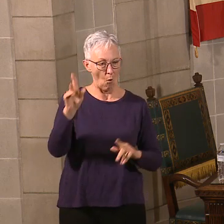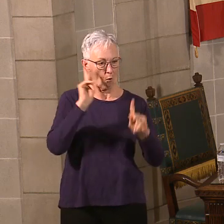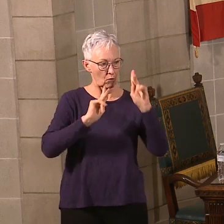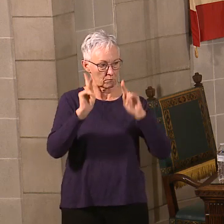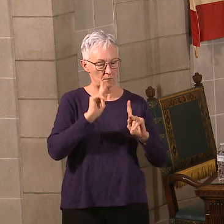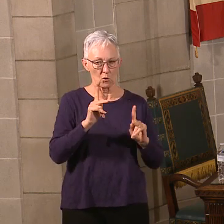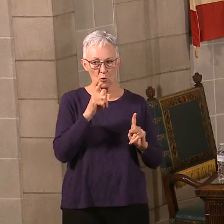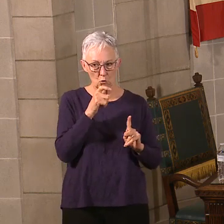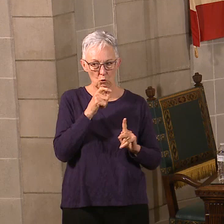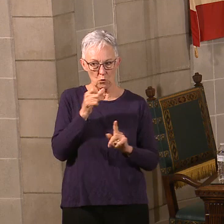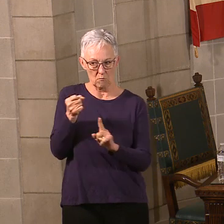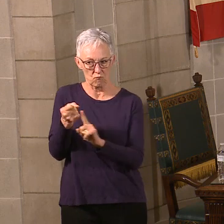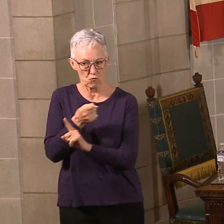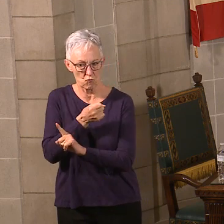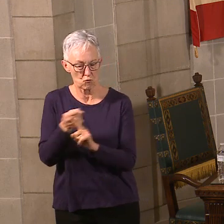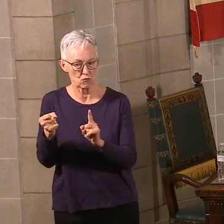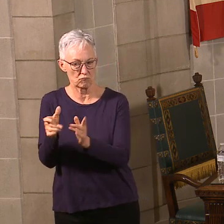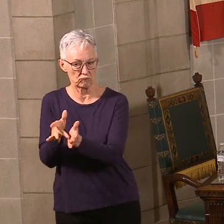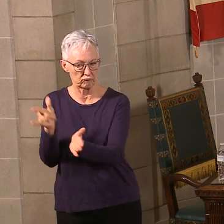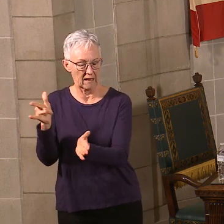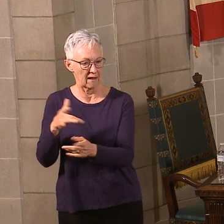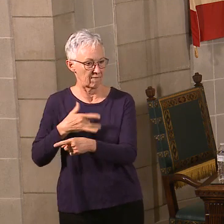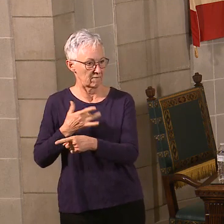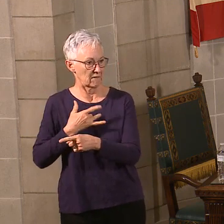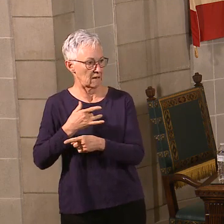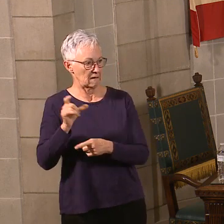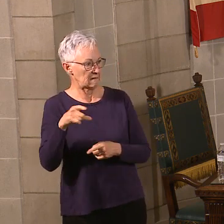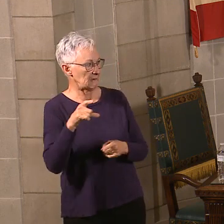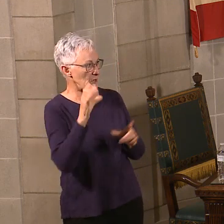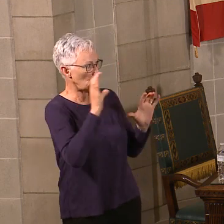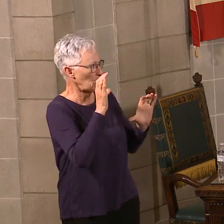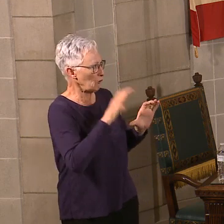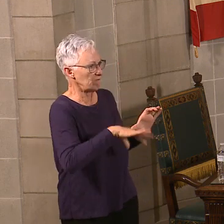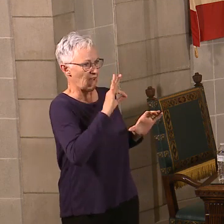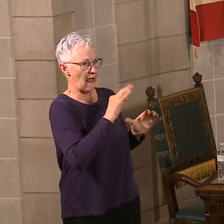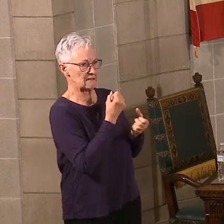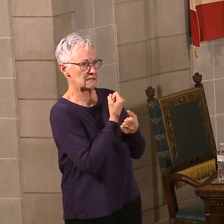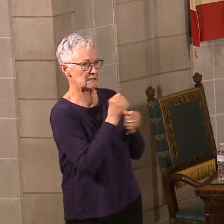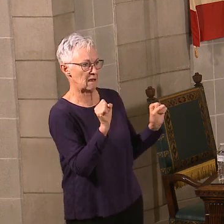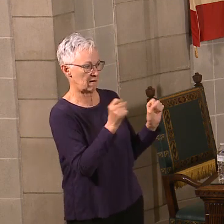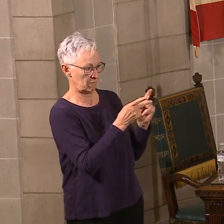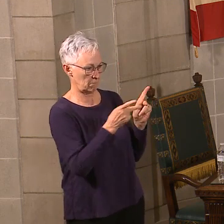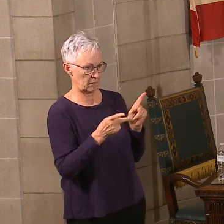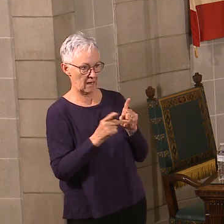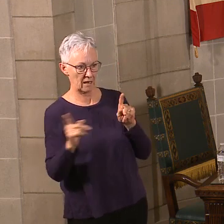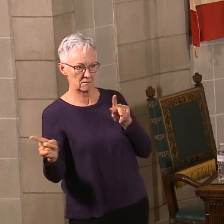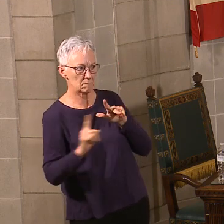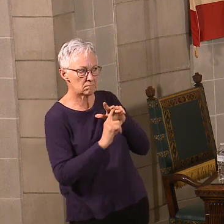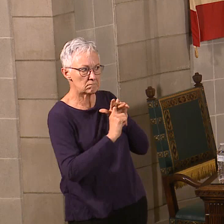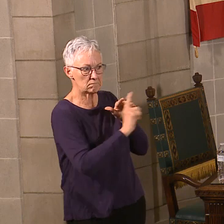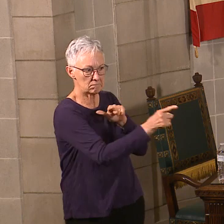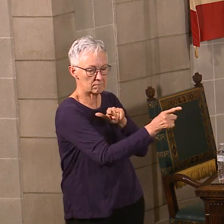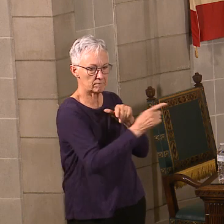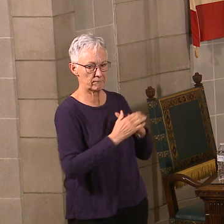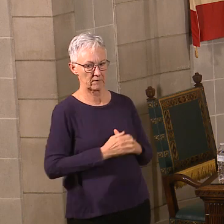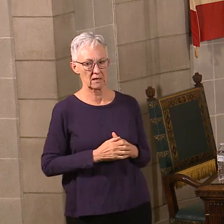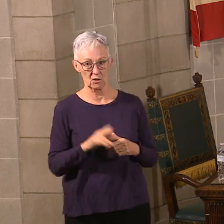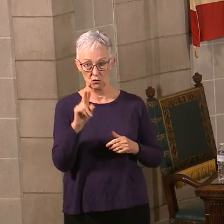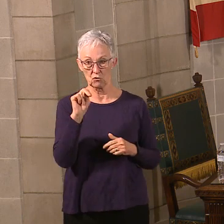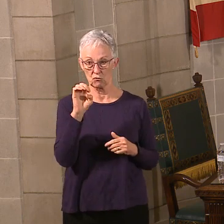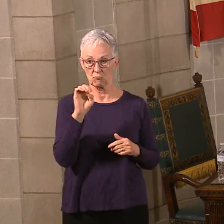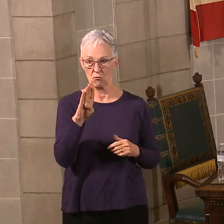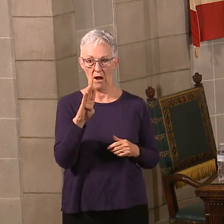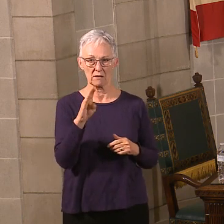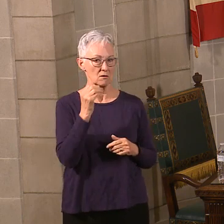seeking support or are looking for a safe place. Nebraska's domestic violence sexual assault programs and shelters